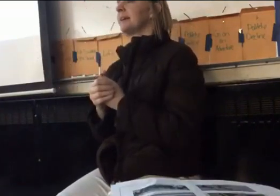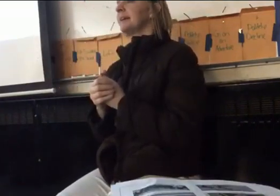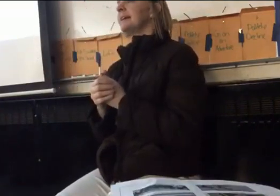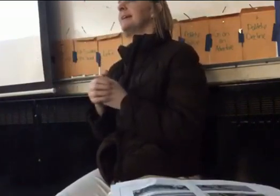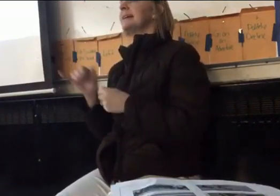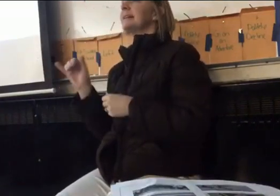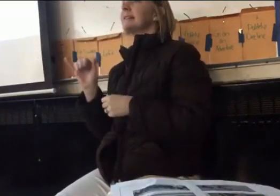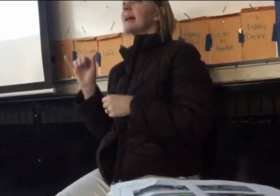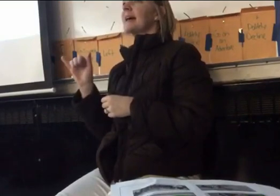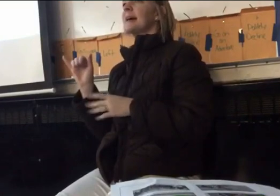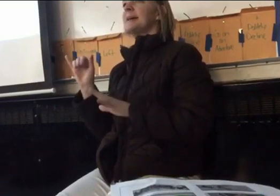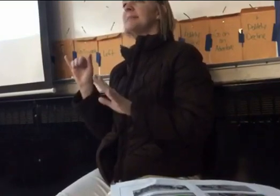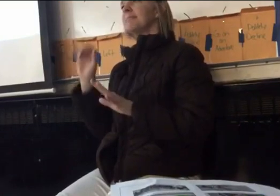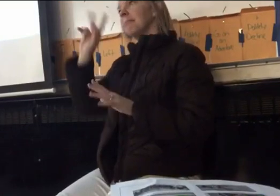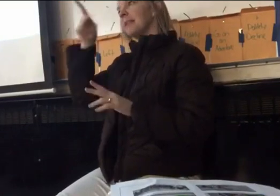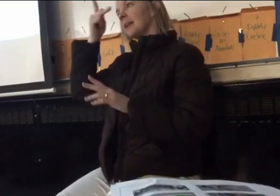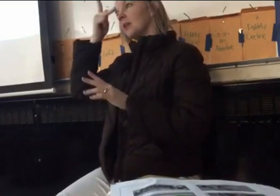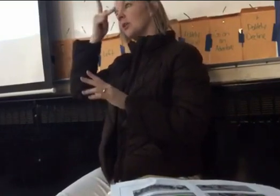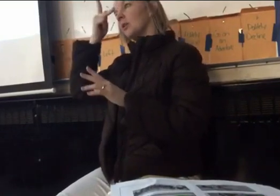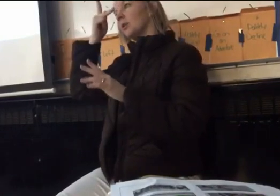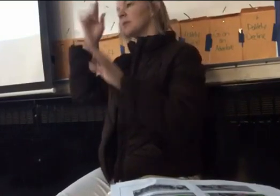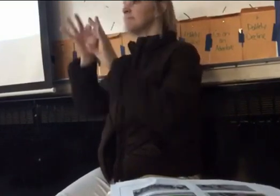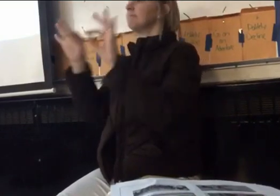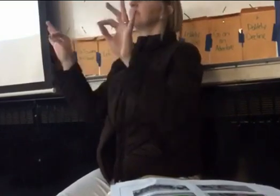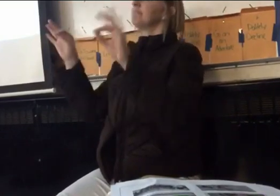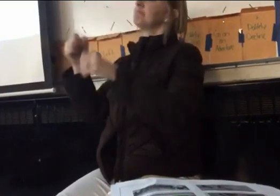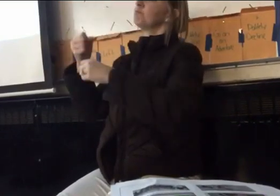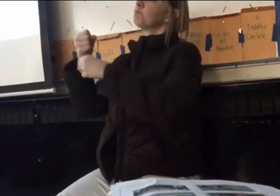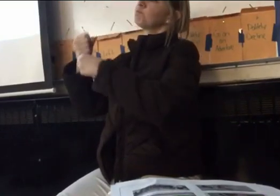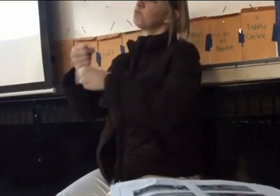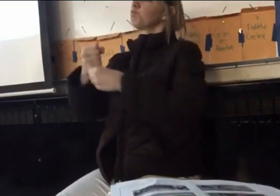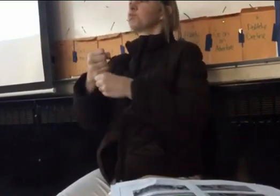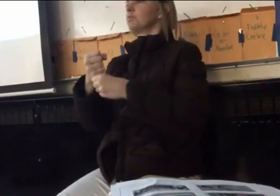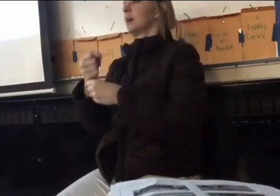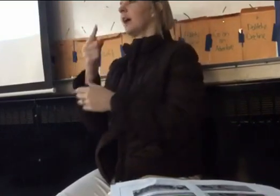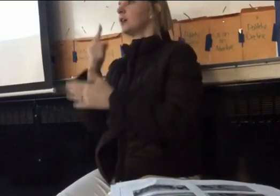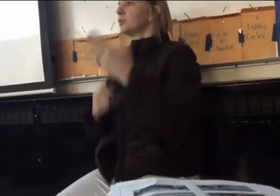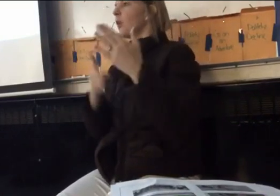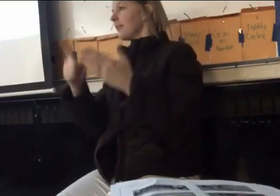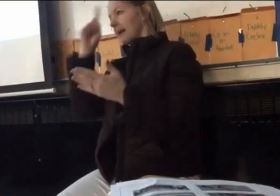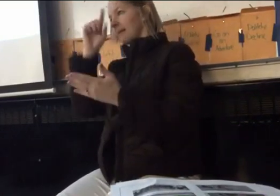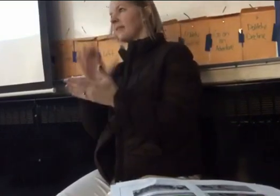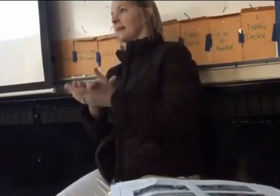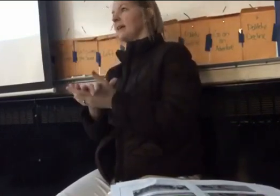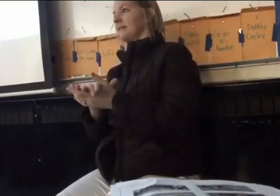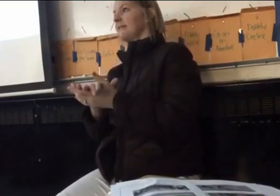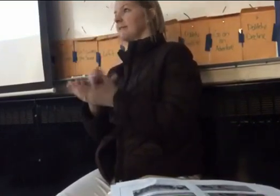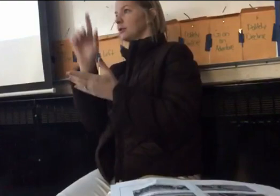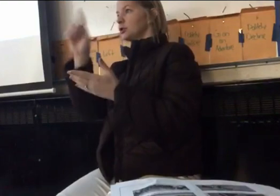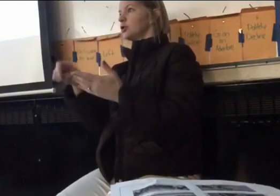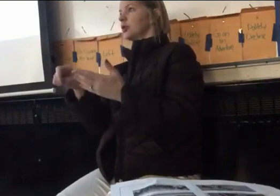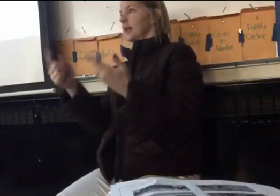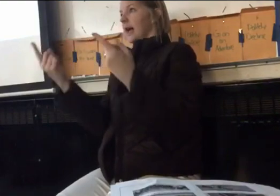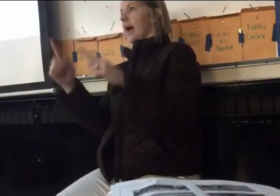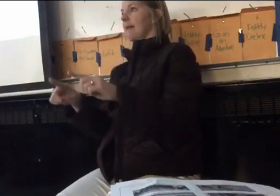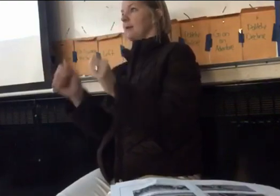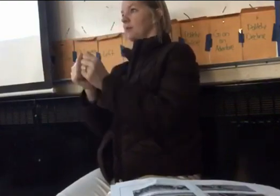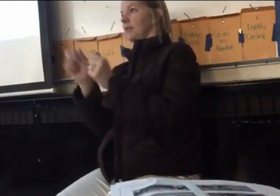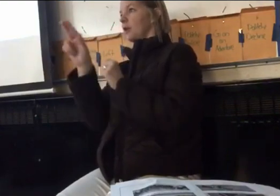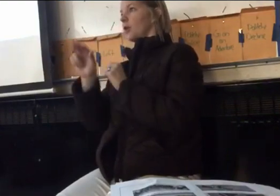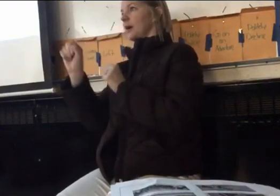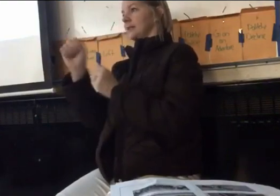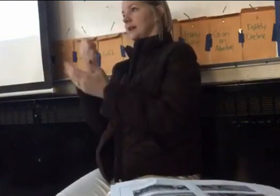of like a political platform. Basically, this is what they believe should be done about the U.S.